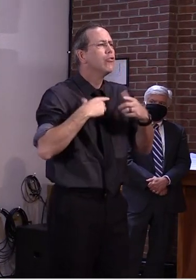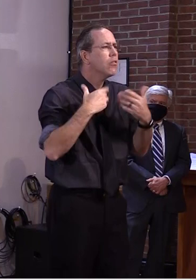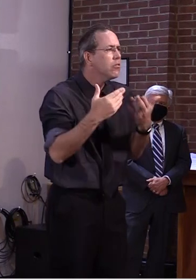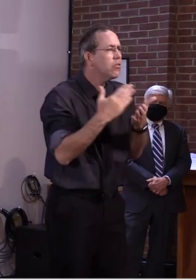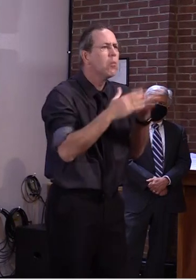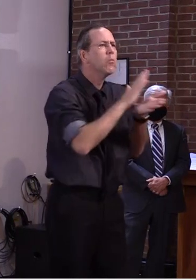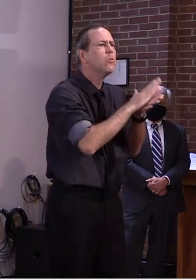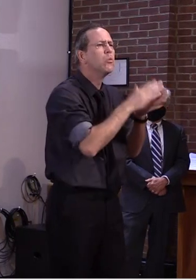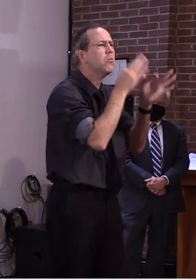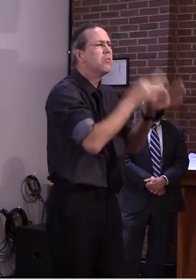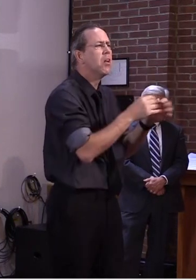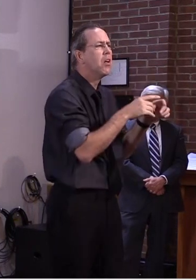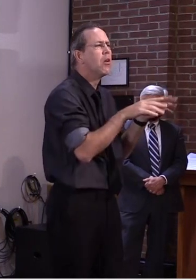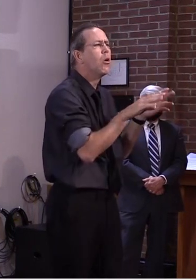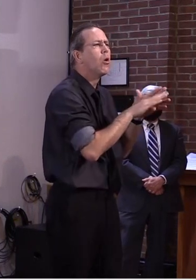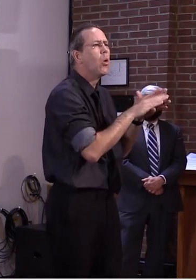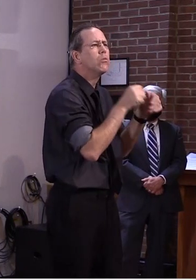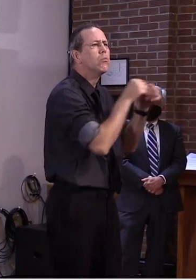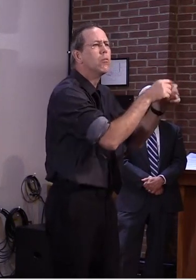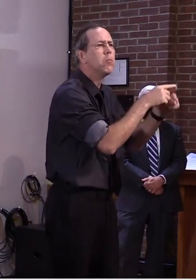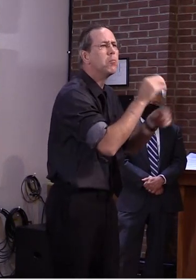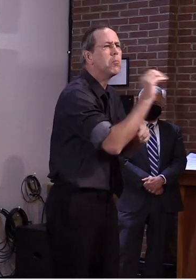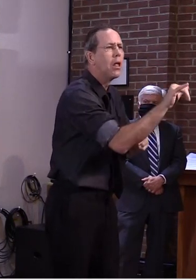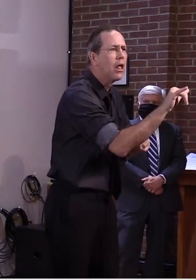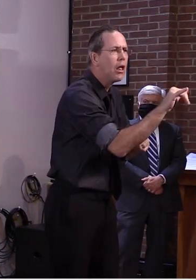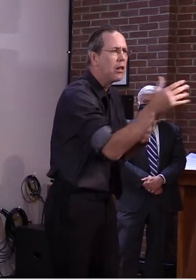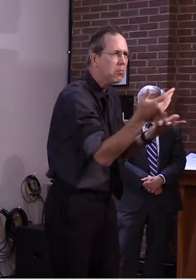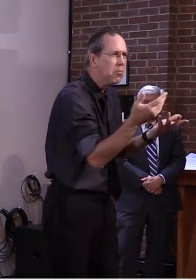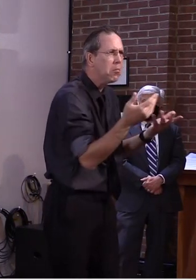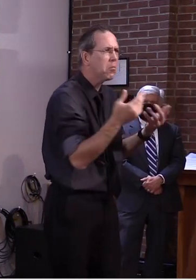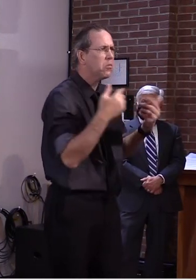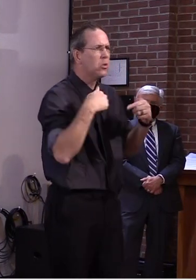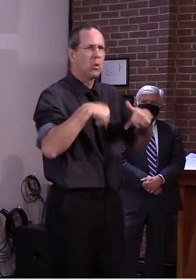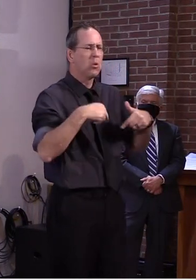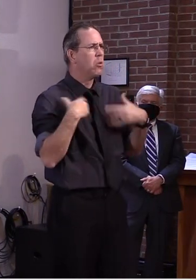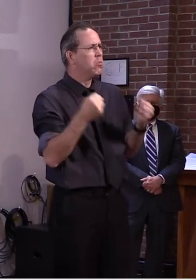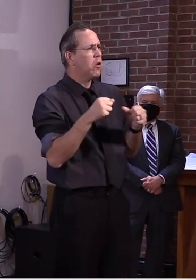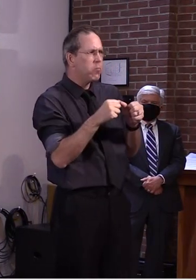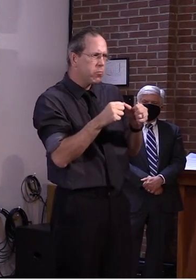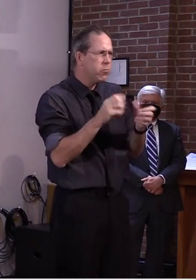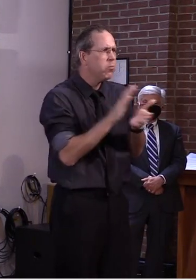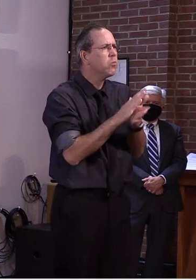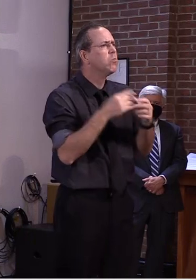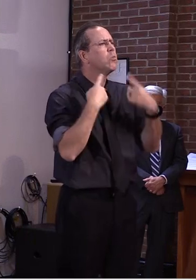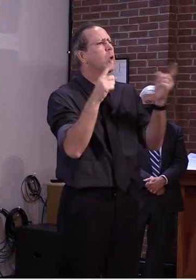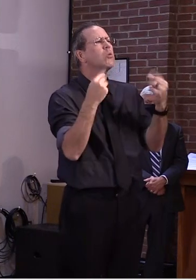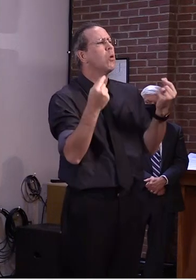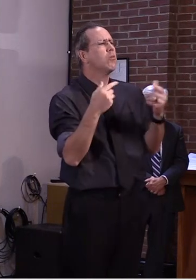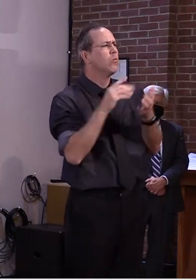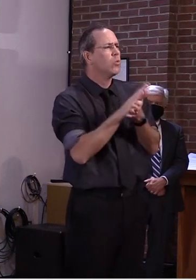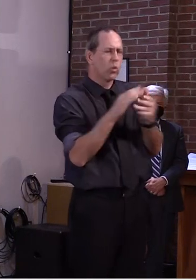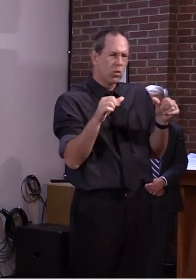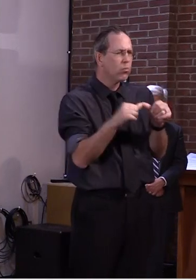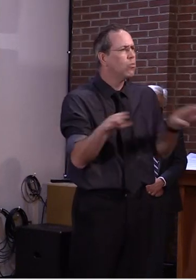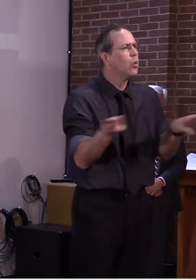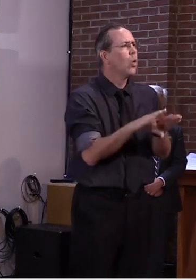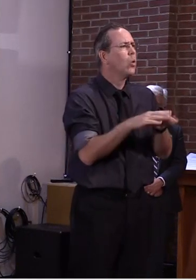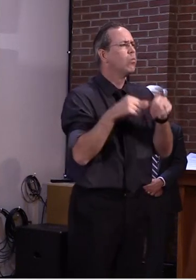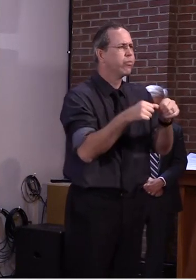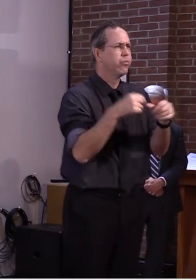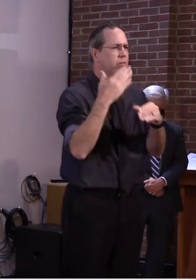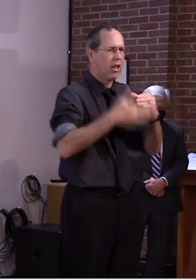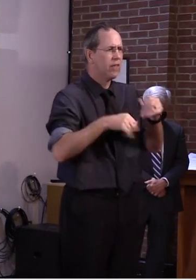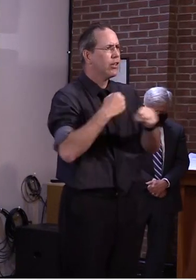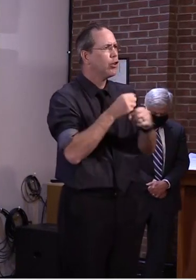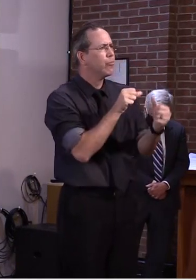Vermont took bolder action and announced the closure of its schools for the remainder of the school year. This required our school system to rapidly develop